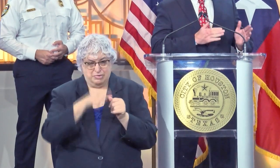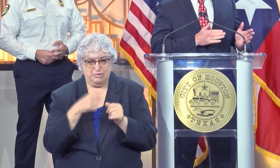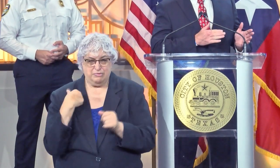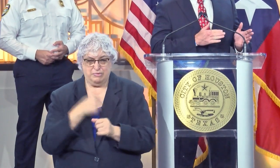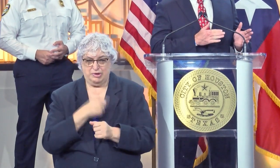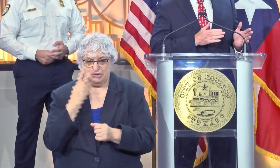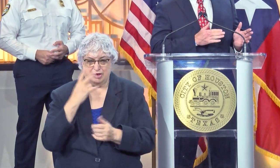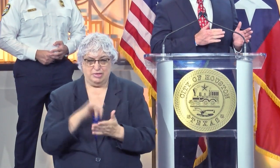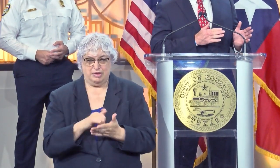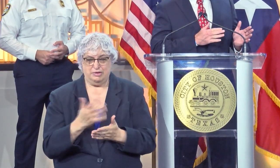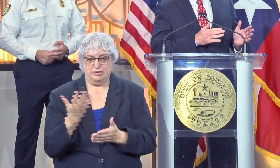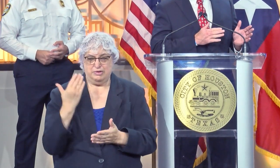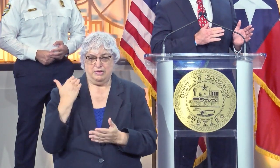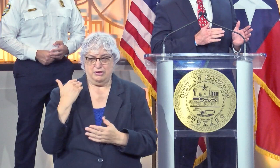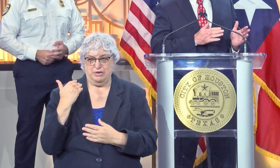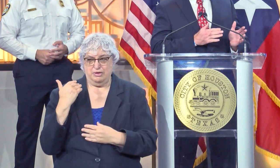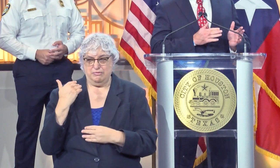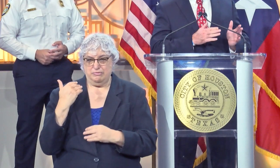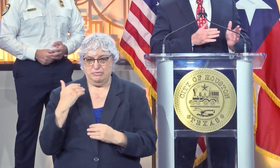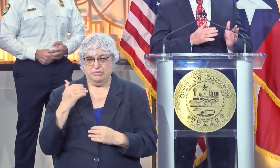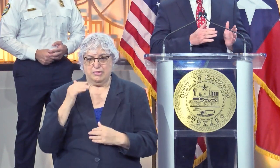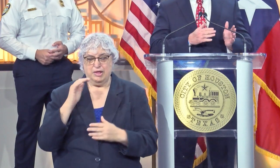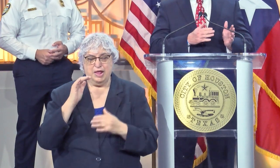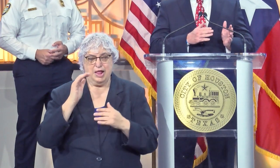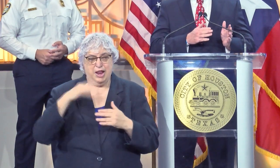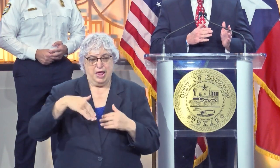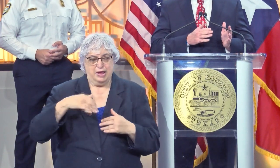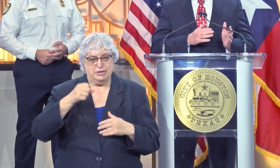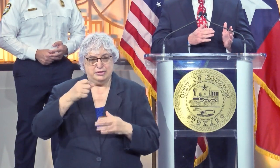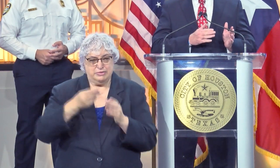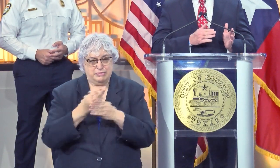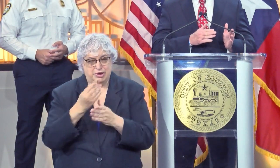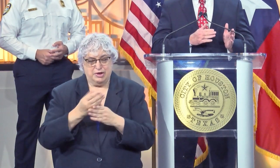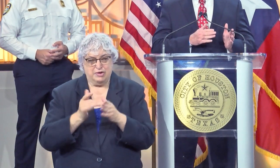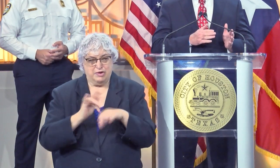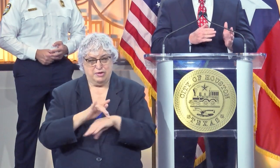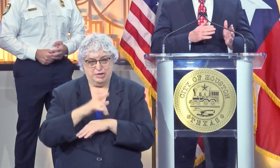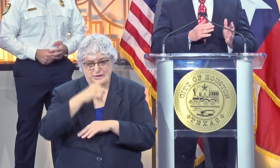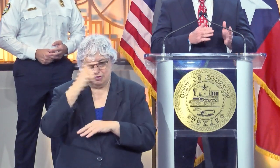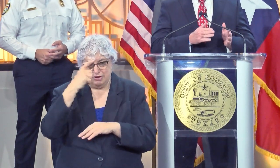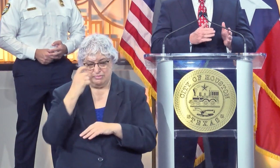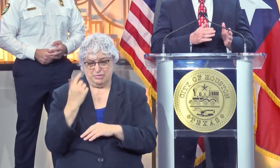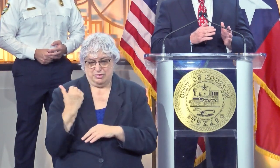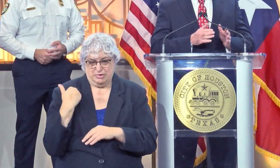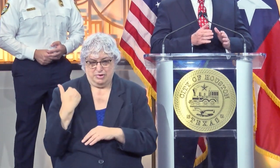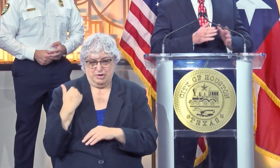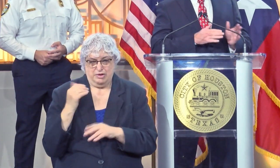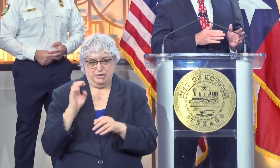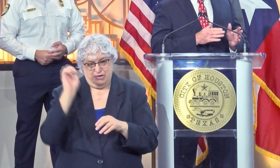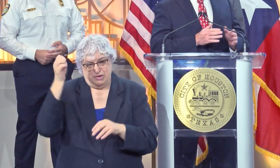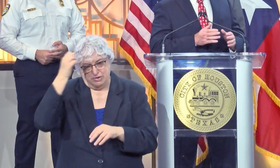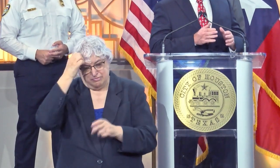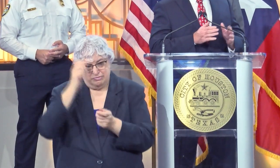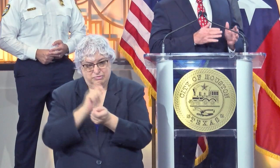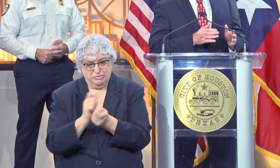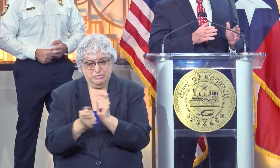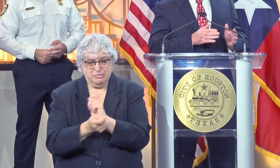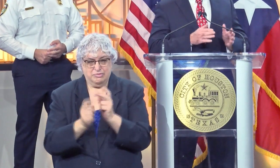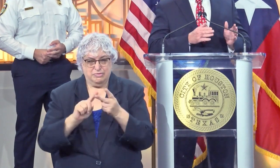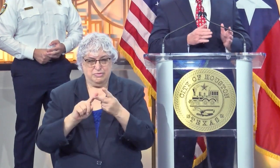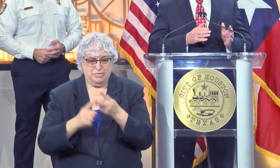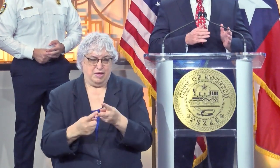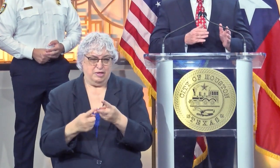saw this back in late spring, early summer last year. Also in Europe, there was a mutation. So this is the